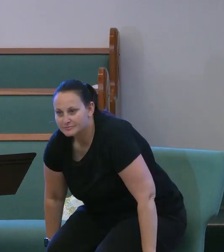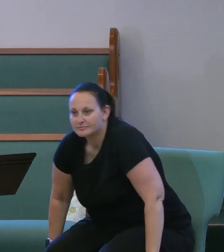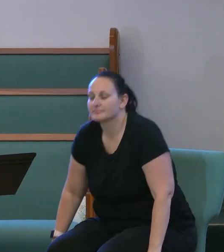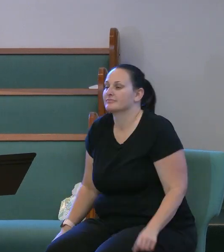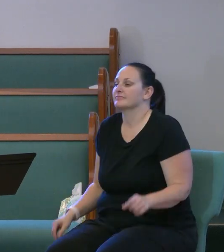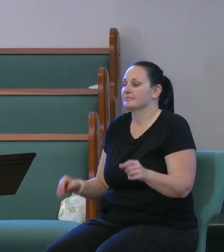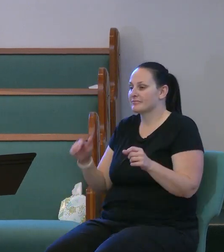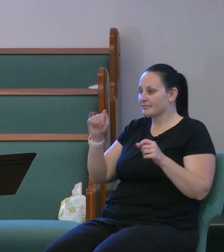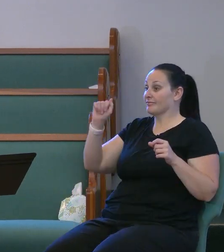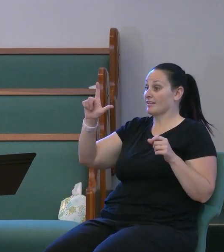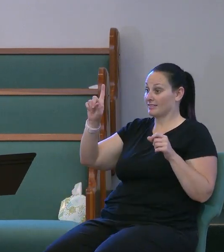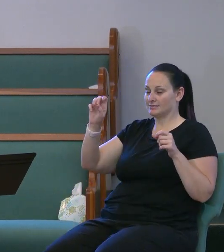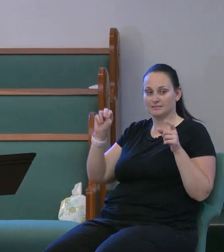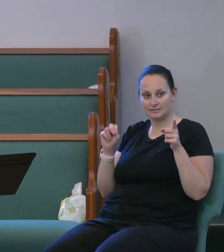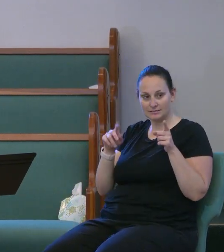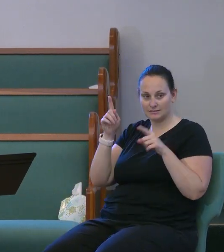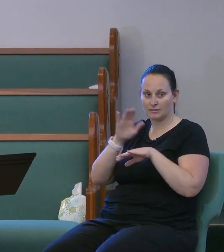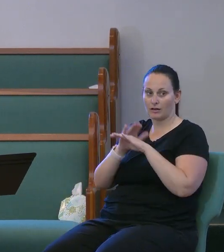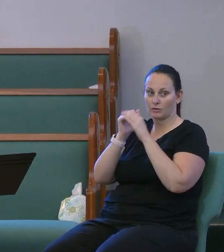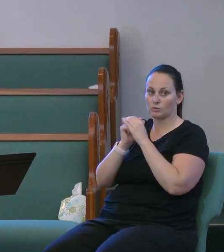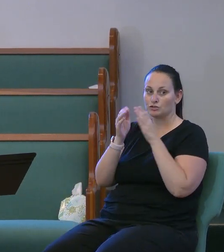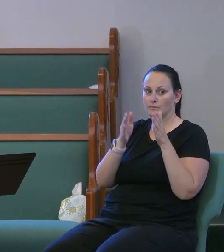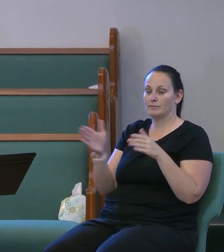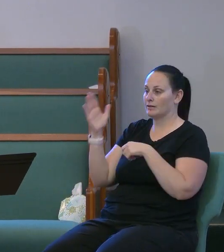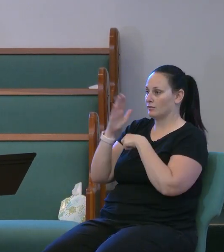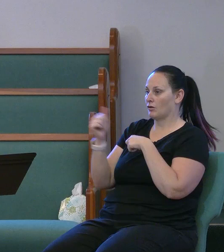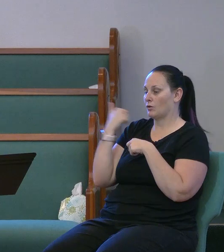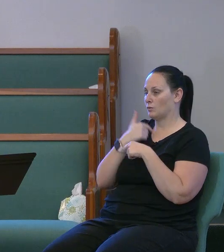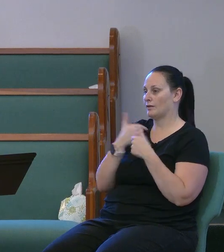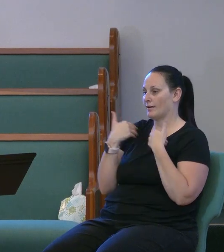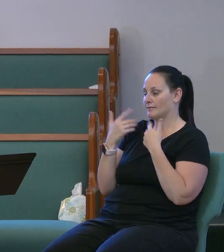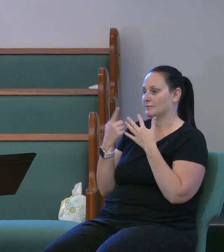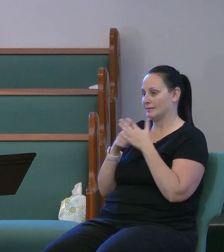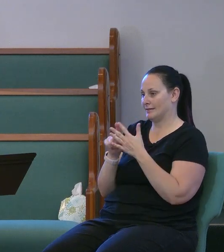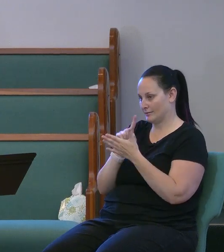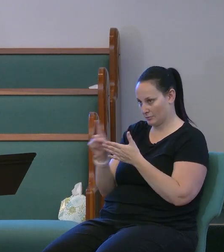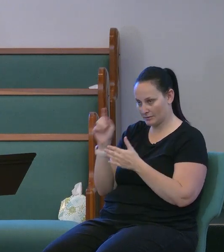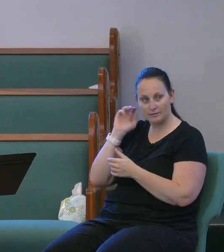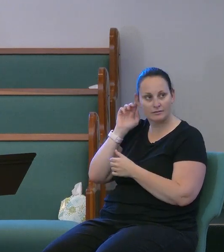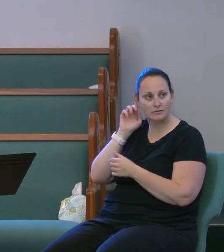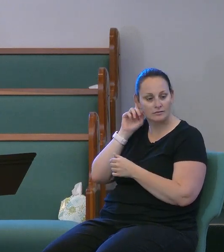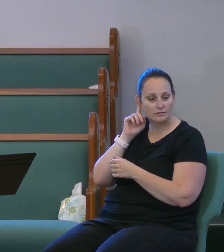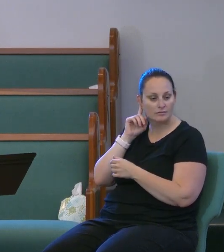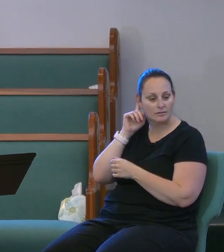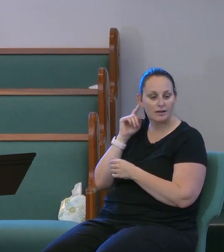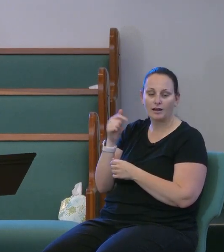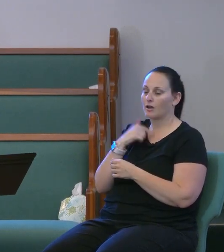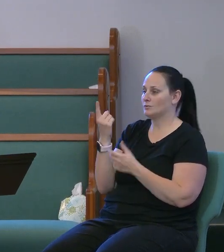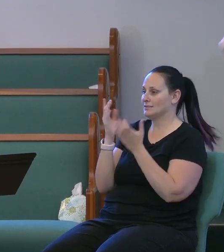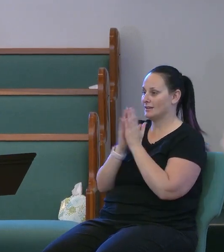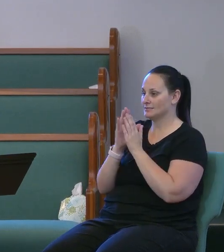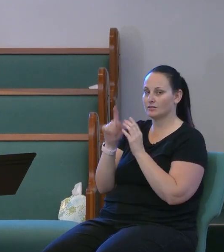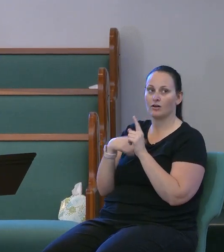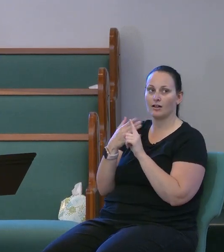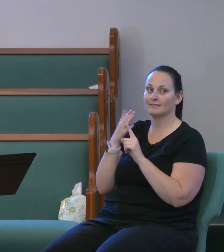Alden is on a worship planning call that we have at the beginning of the week, and so I always take the opportunity to ask Alden